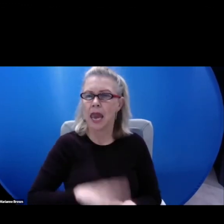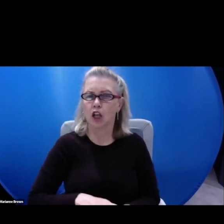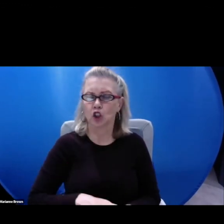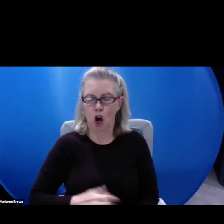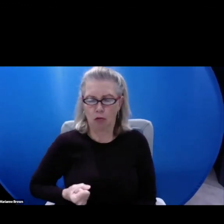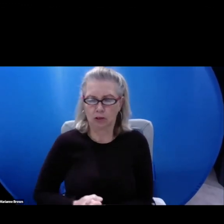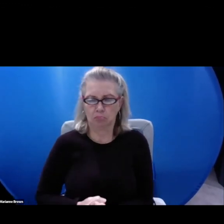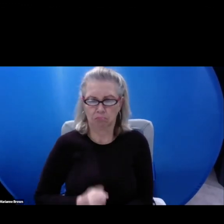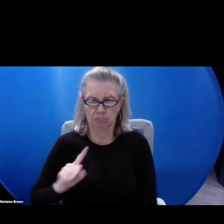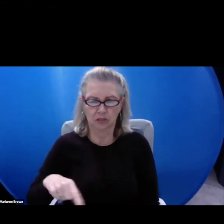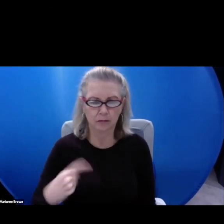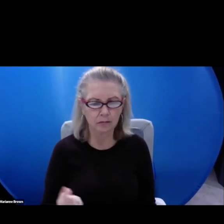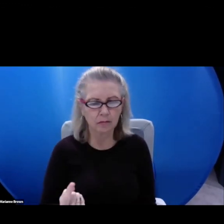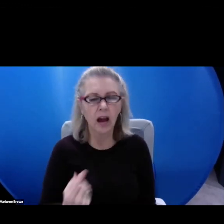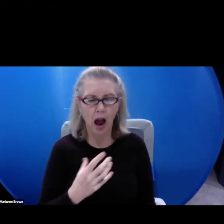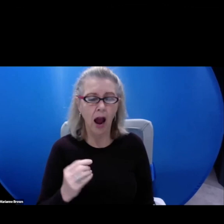patriarchal power.